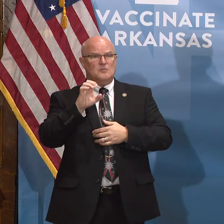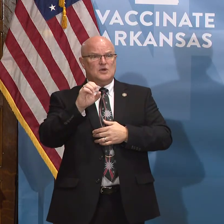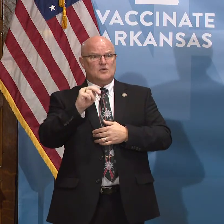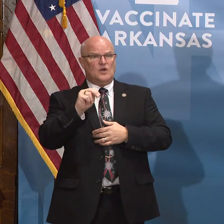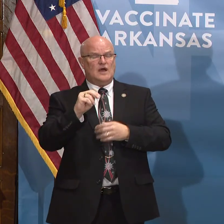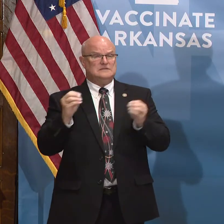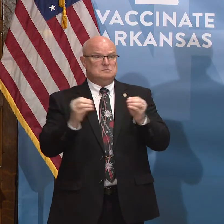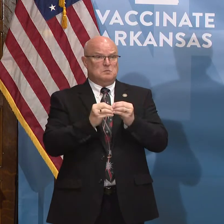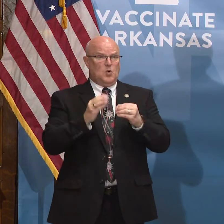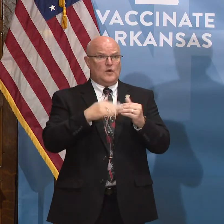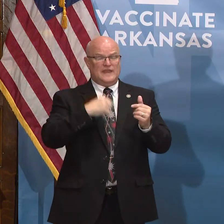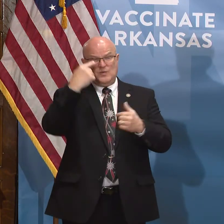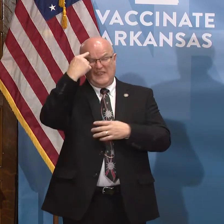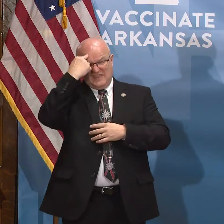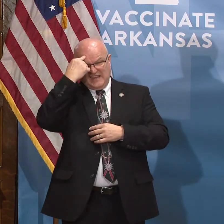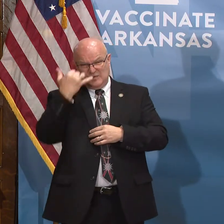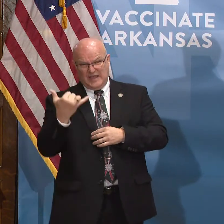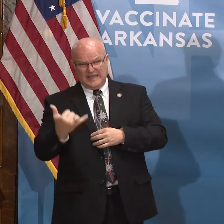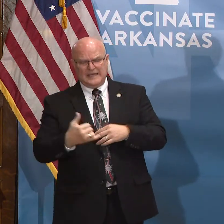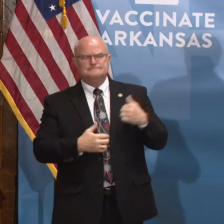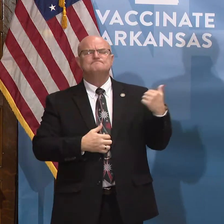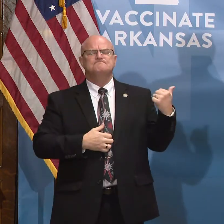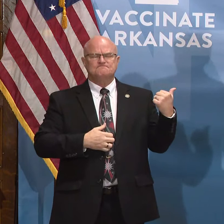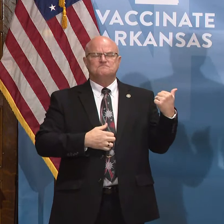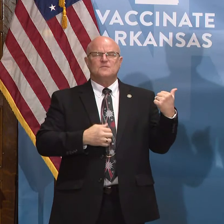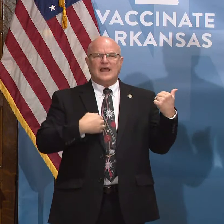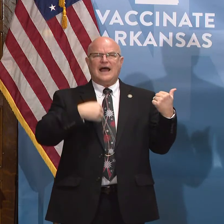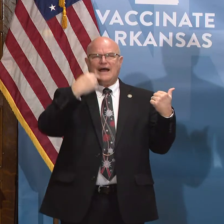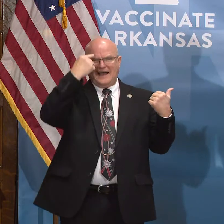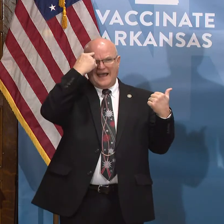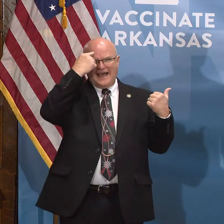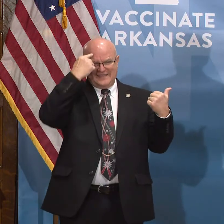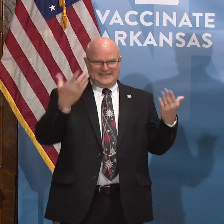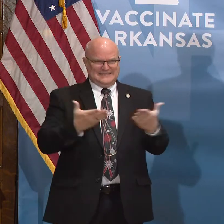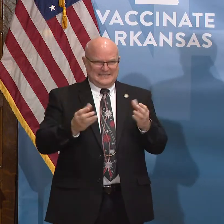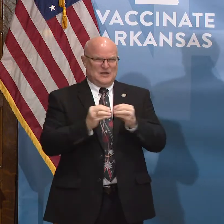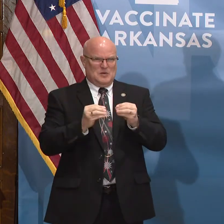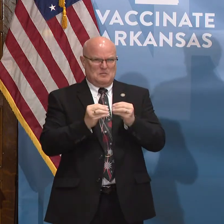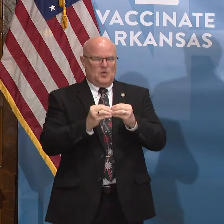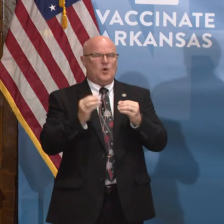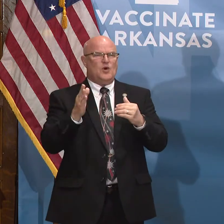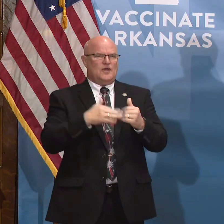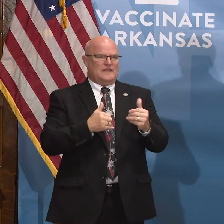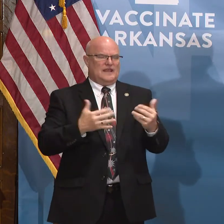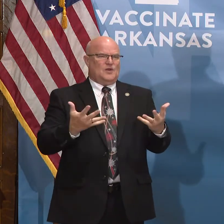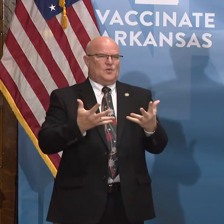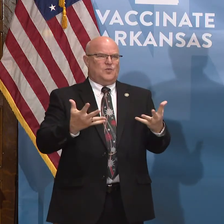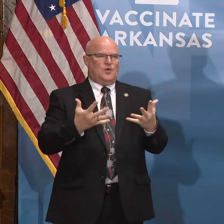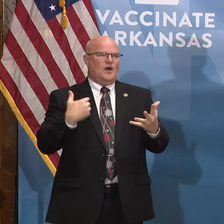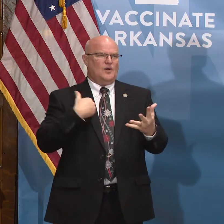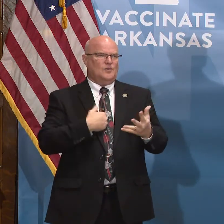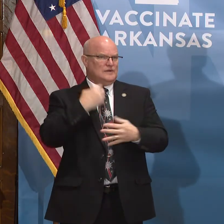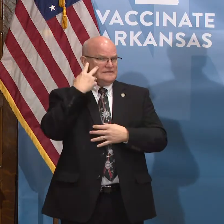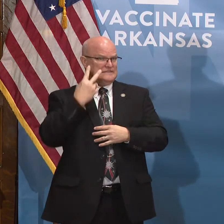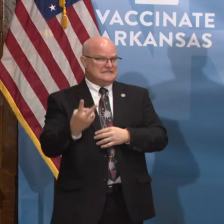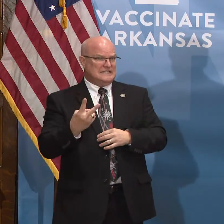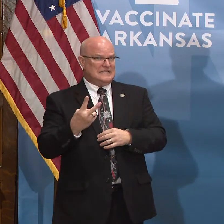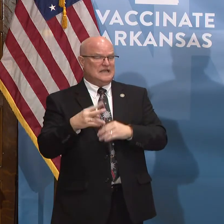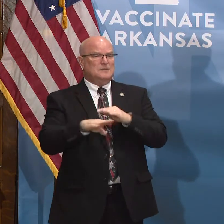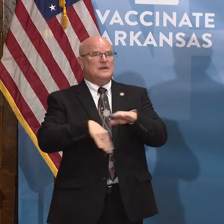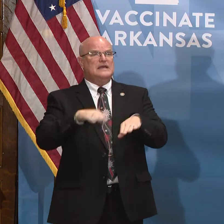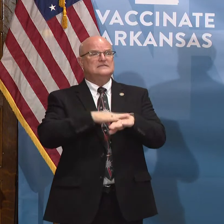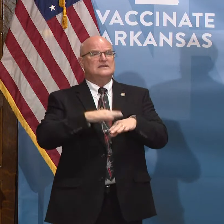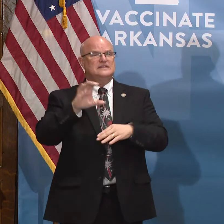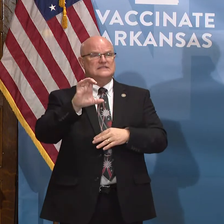than we think right now? Well, I believe it is much more prevalent based upon the surveillance information of the